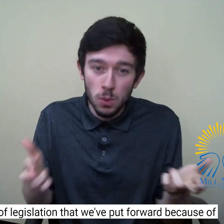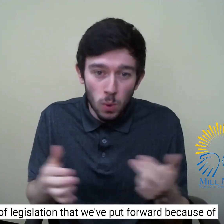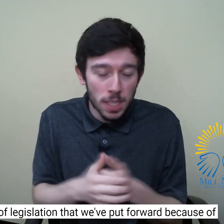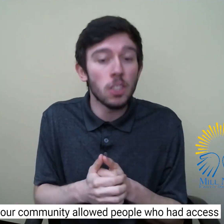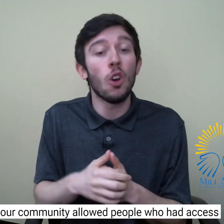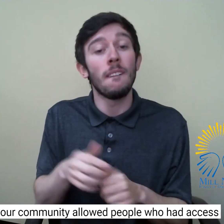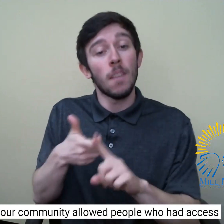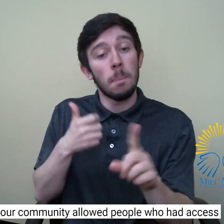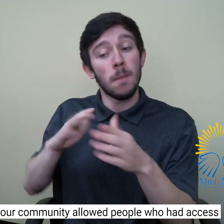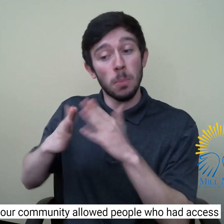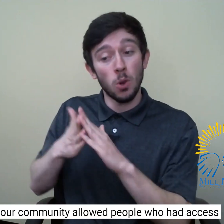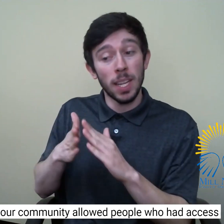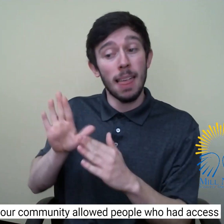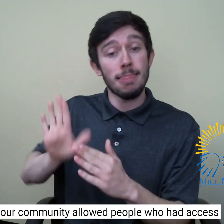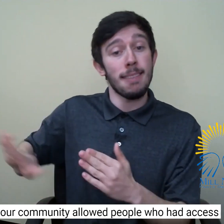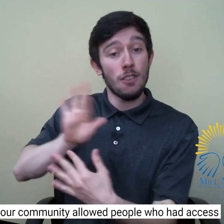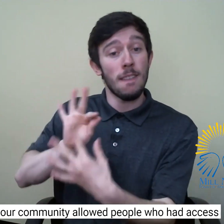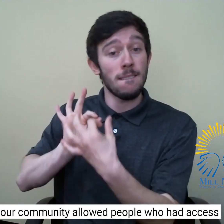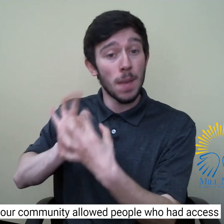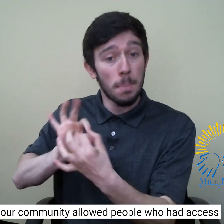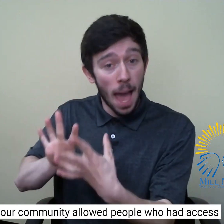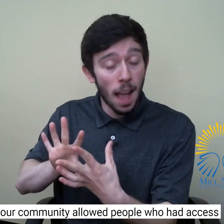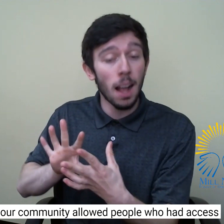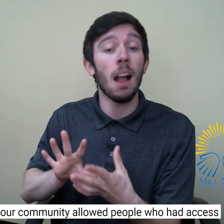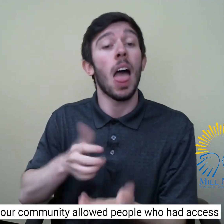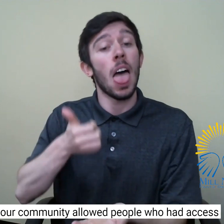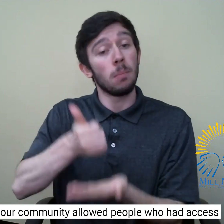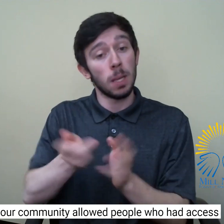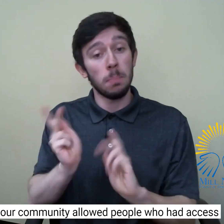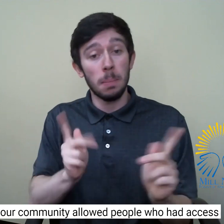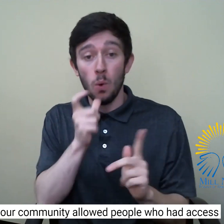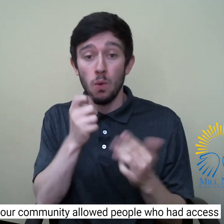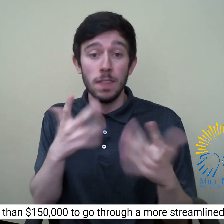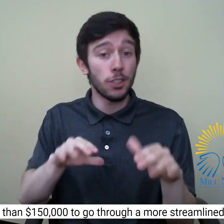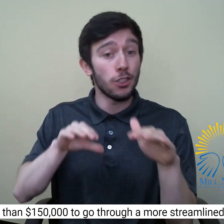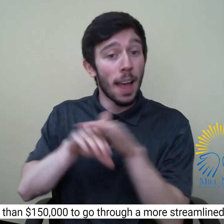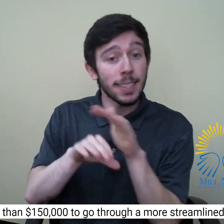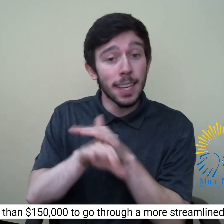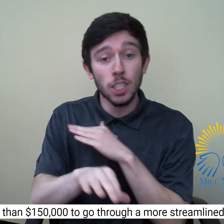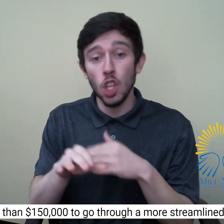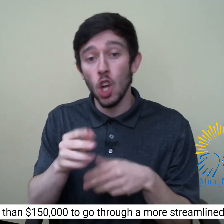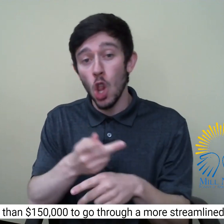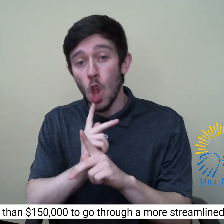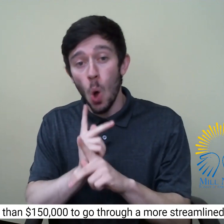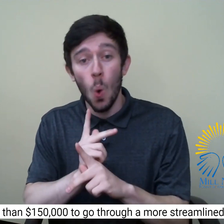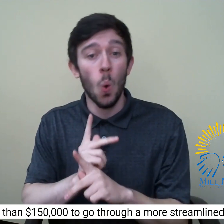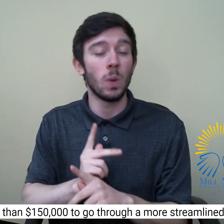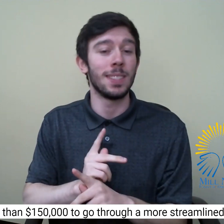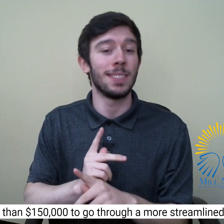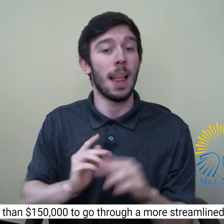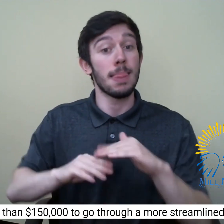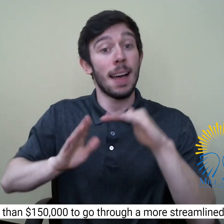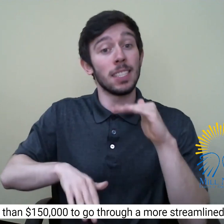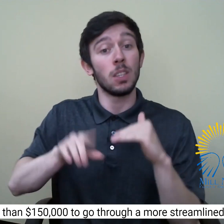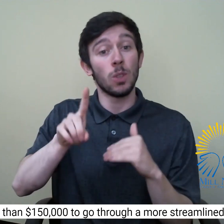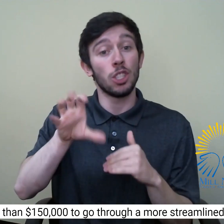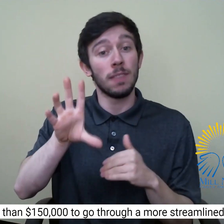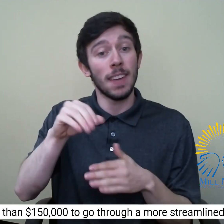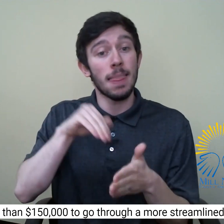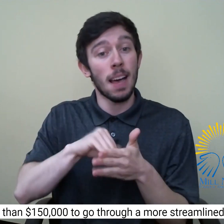of the feedback from our community allowed people who had accessed loans or capital less than $150,000 to go